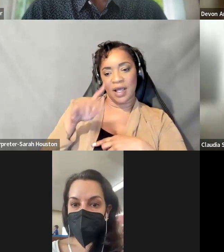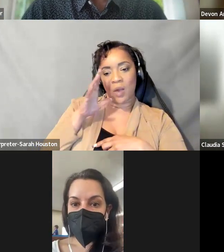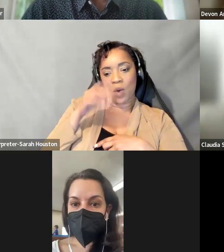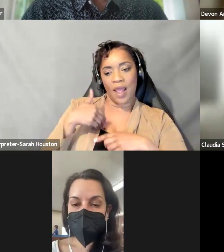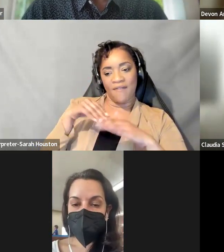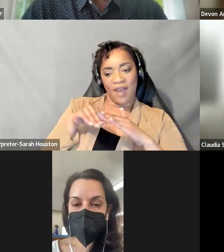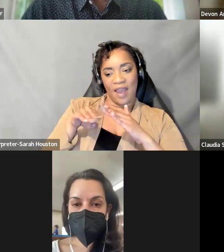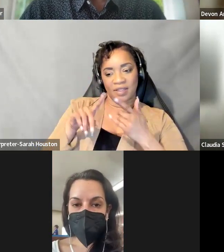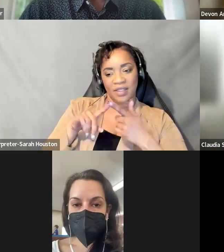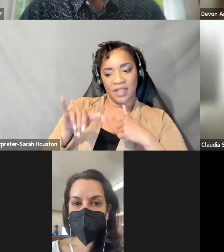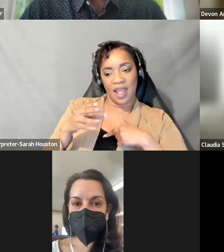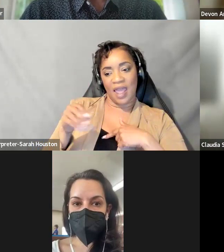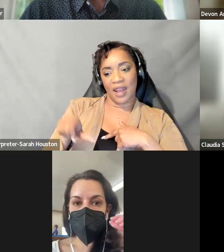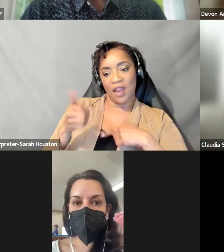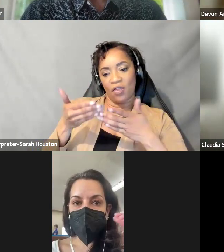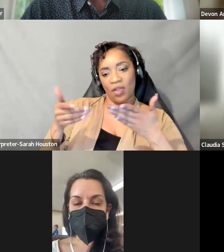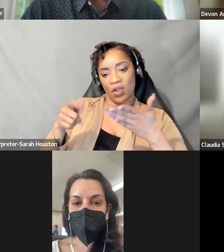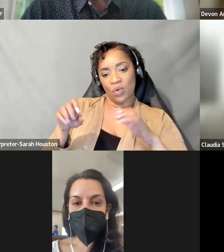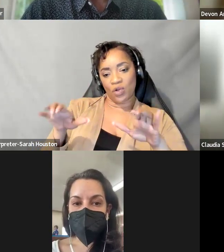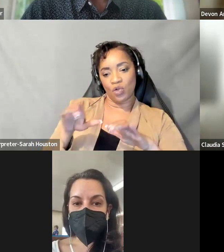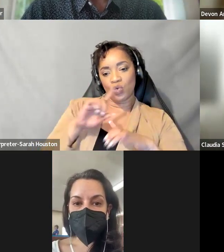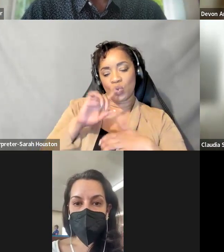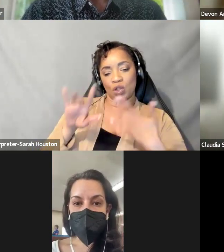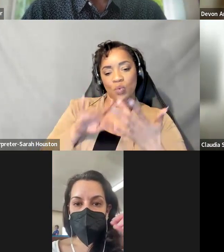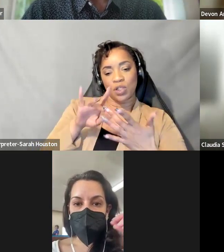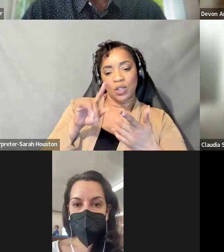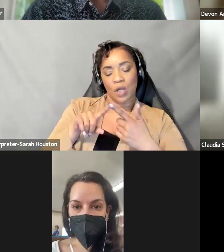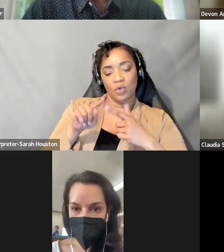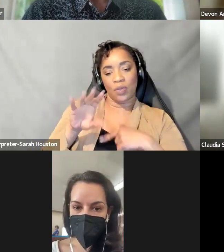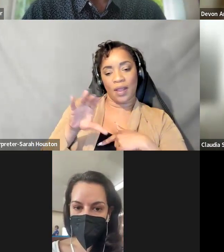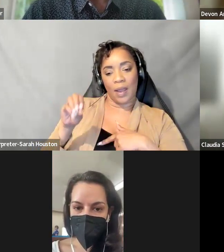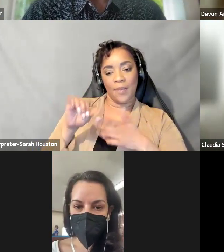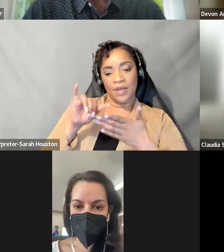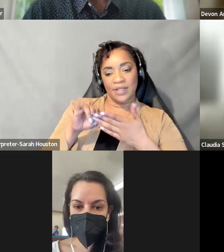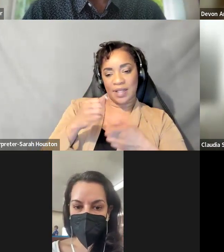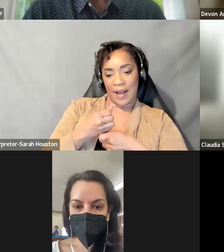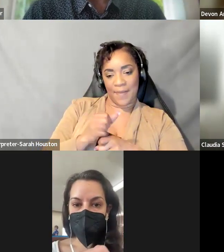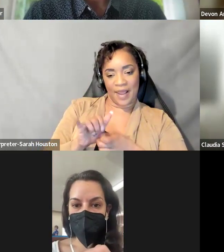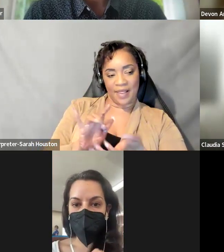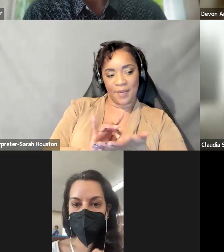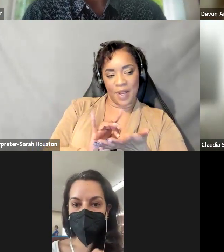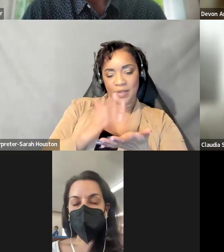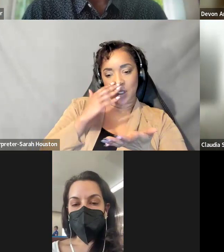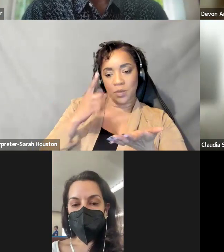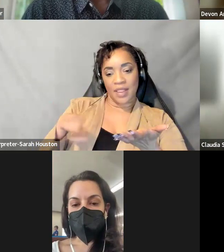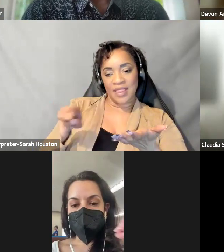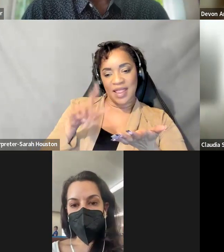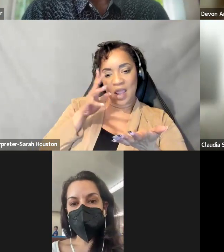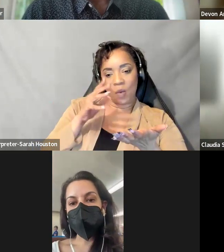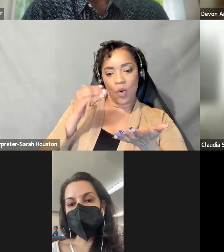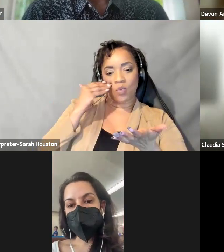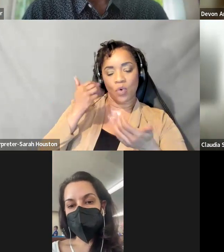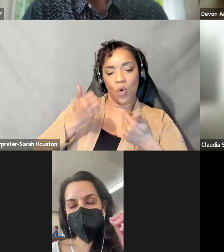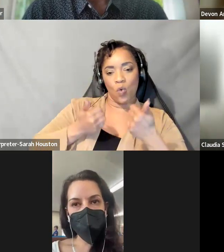antibodies. And the other thing you can do is reach out to the companies that make the medications, because they're going to know